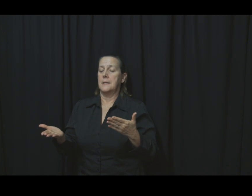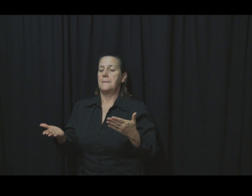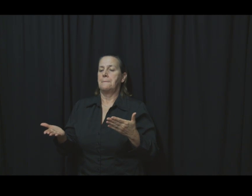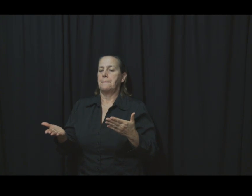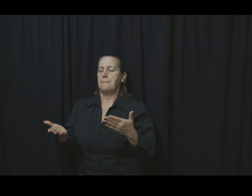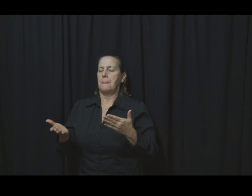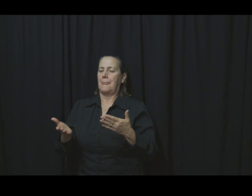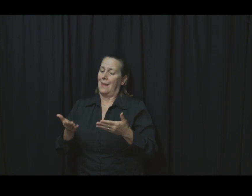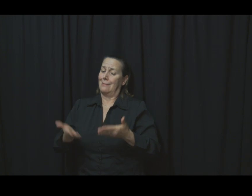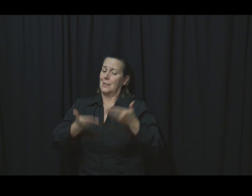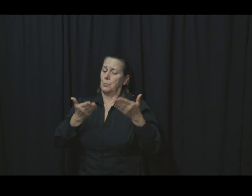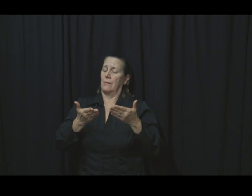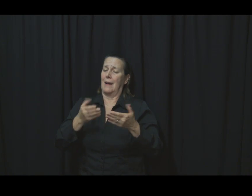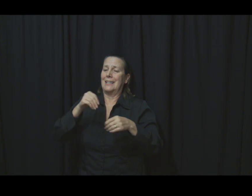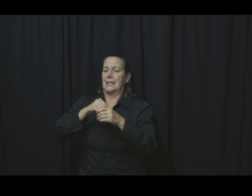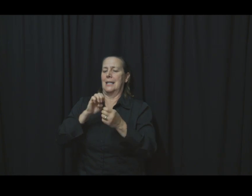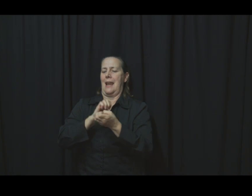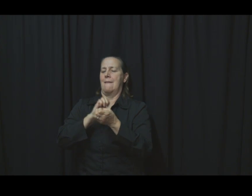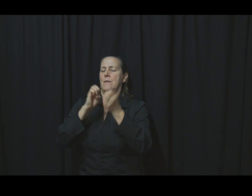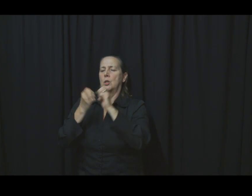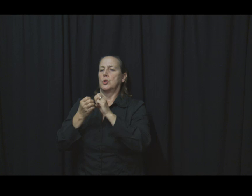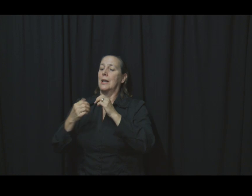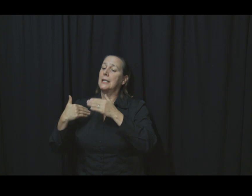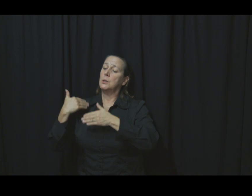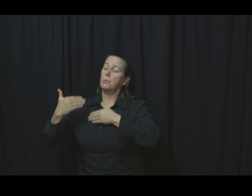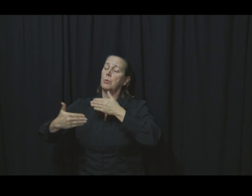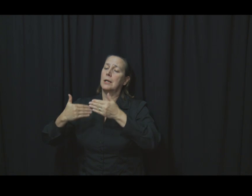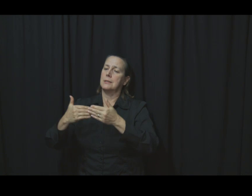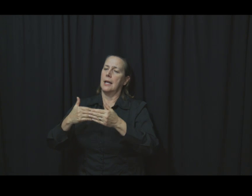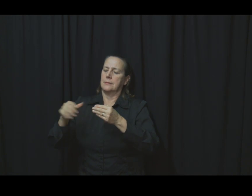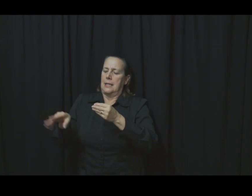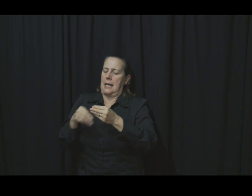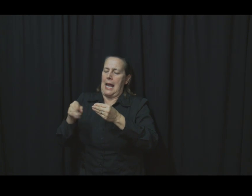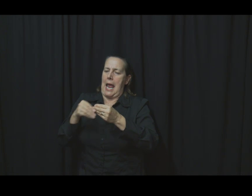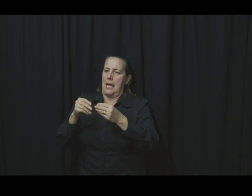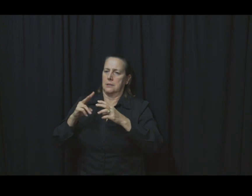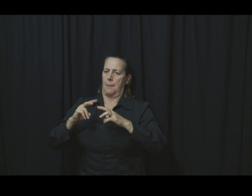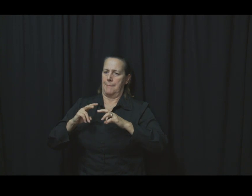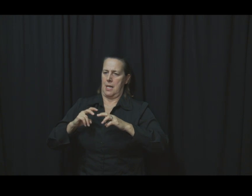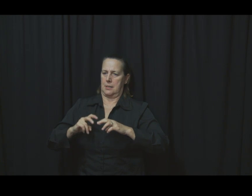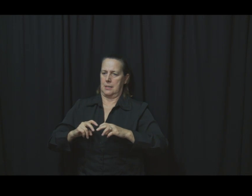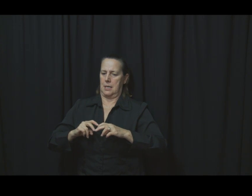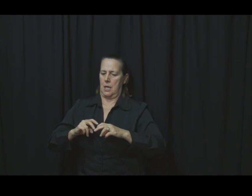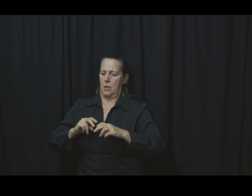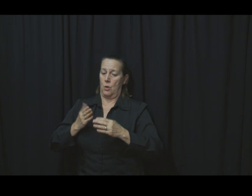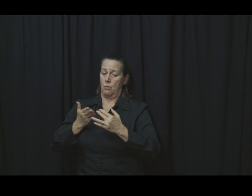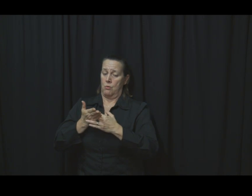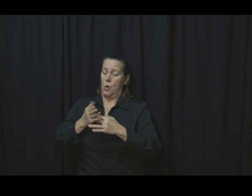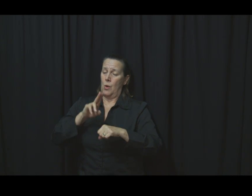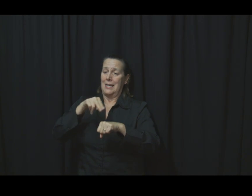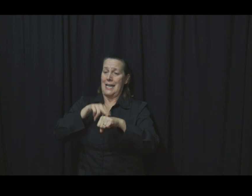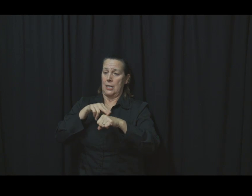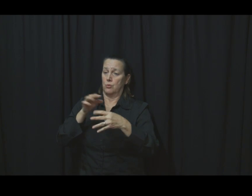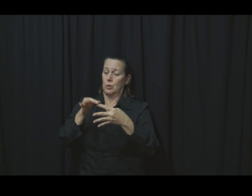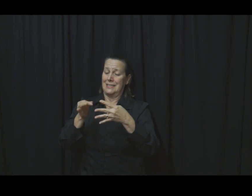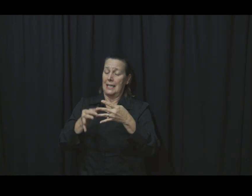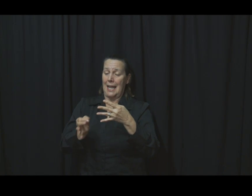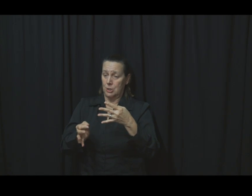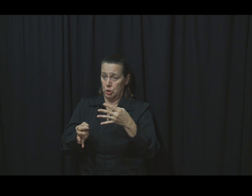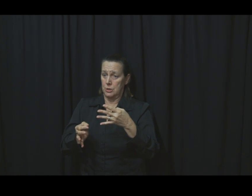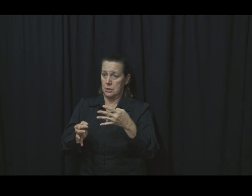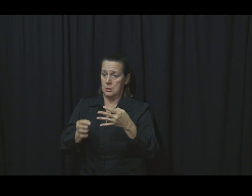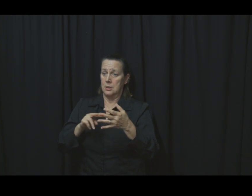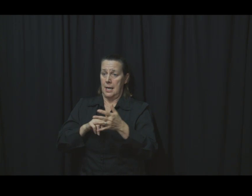evolution. Evolution is a process that adds complexity through natural selection. This is to say, nature has